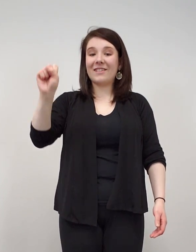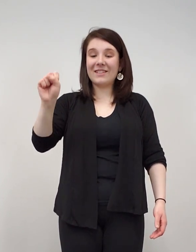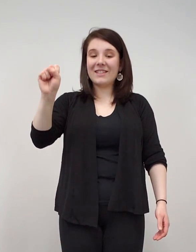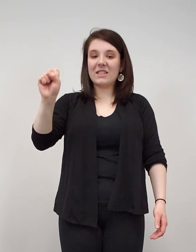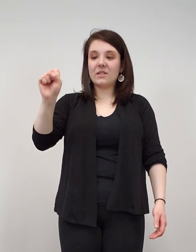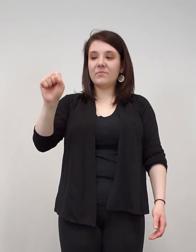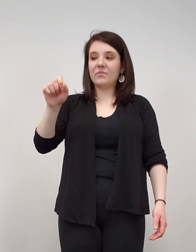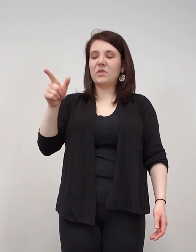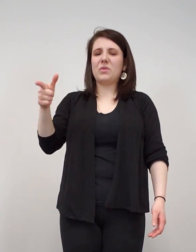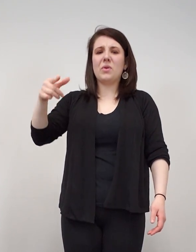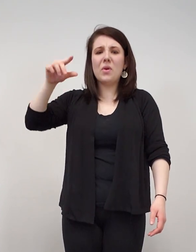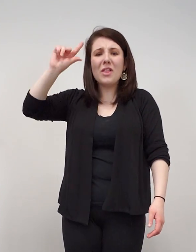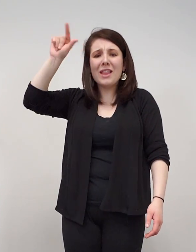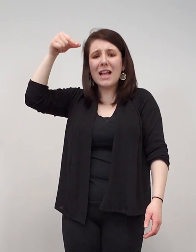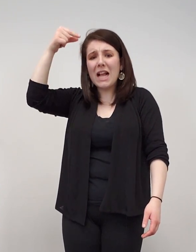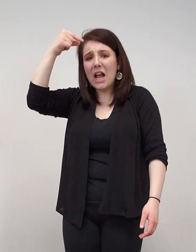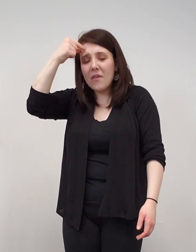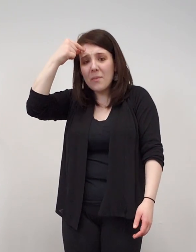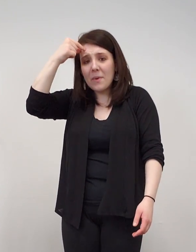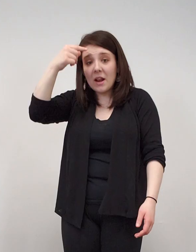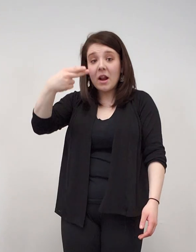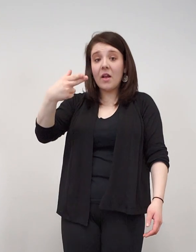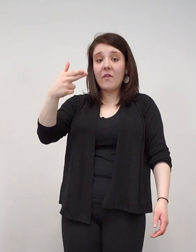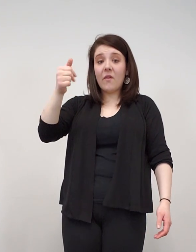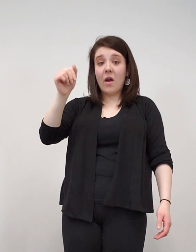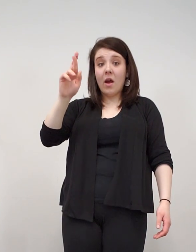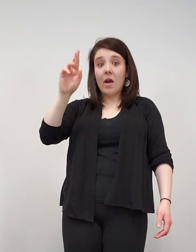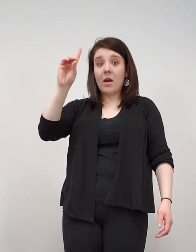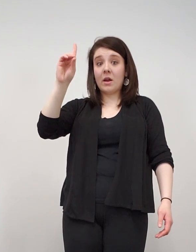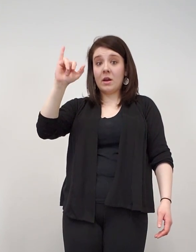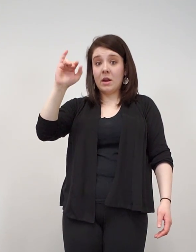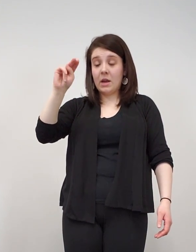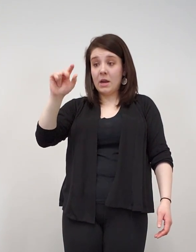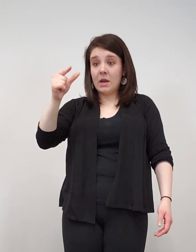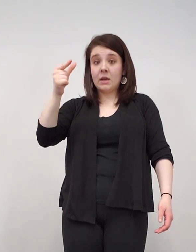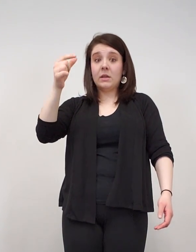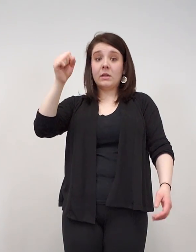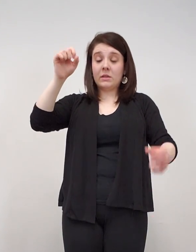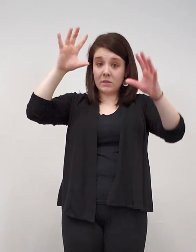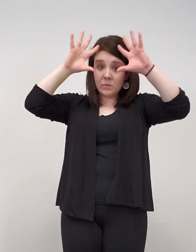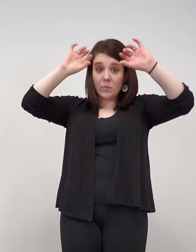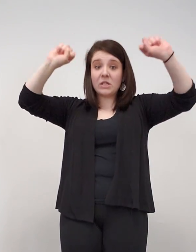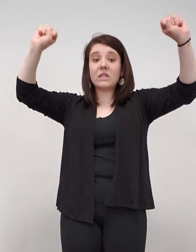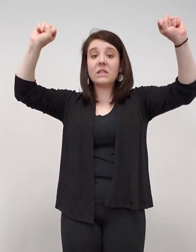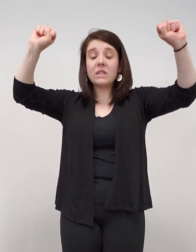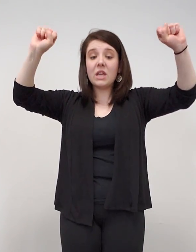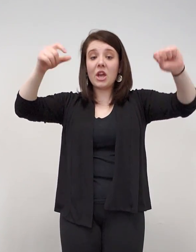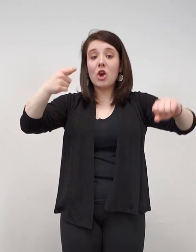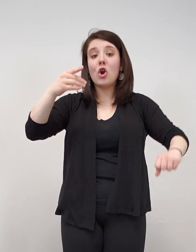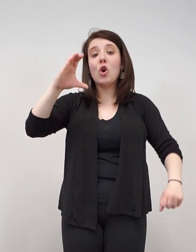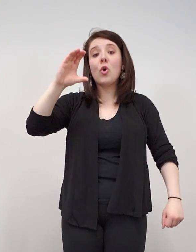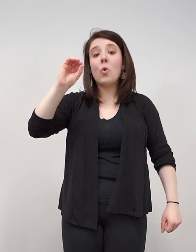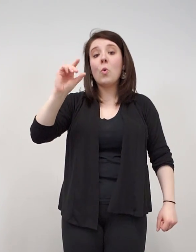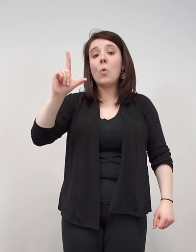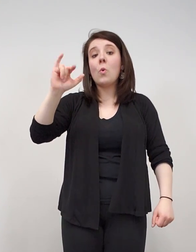and Coolidge's presidencies. So let's begin with Consumer-Oriented Society of the 1920s. You can follow along with me on